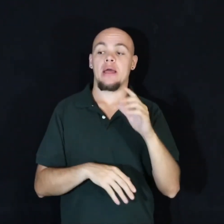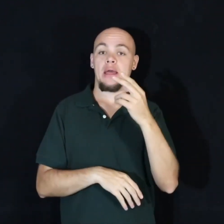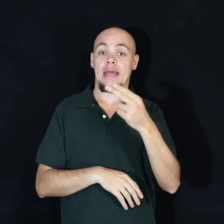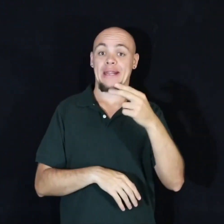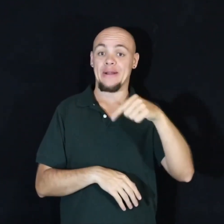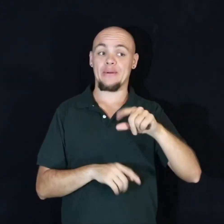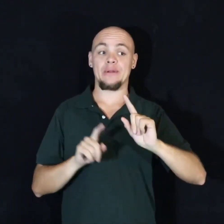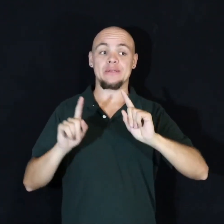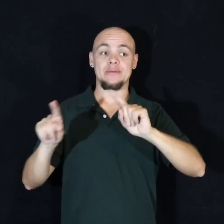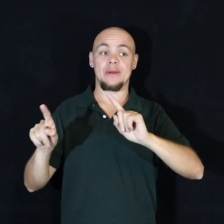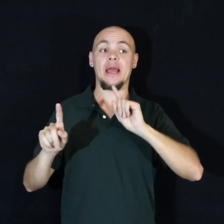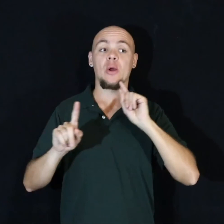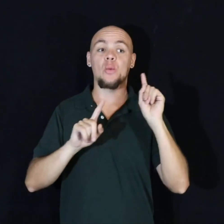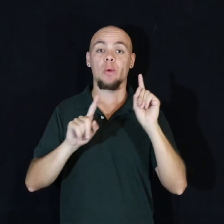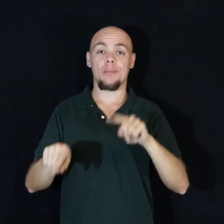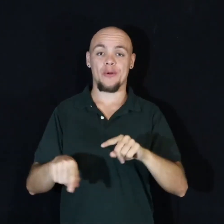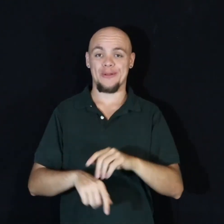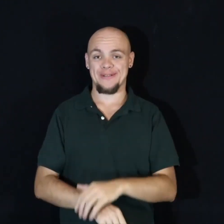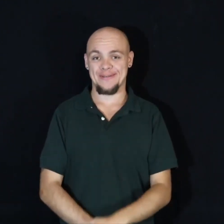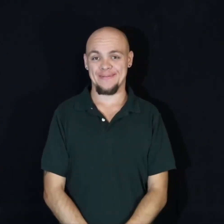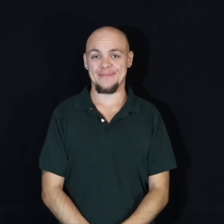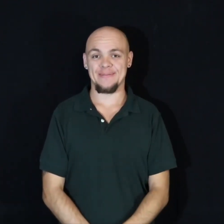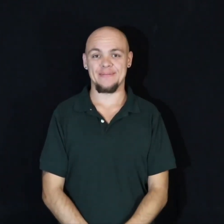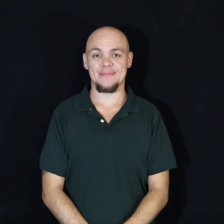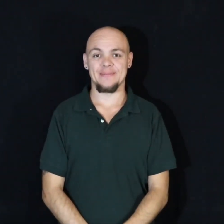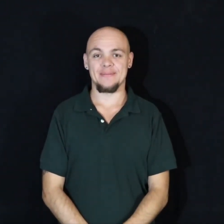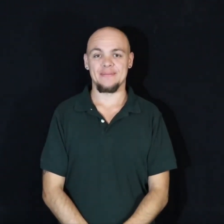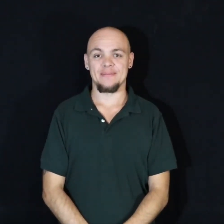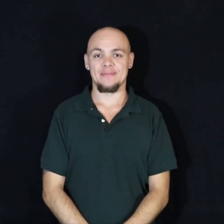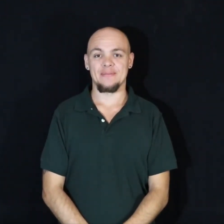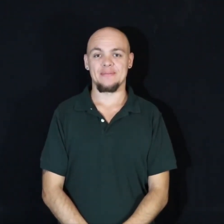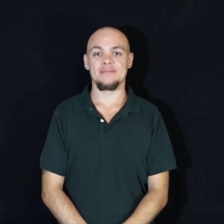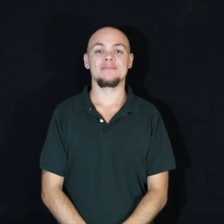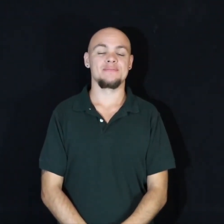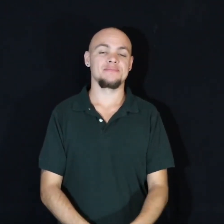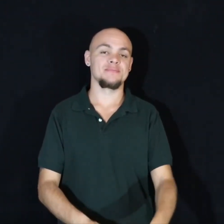to report. End of chapter 2.